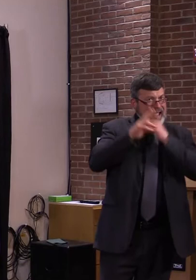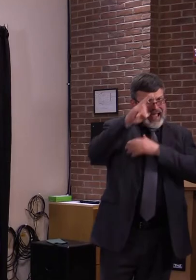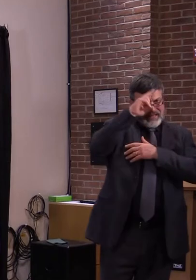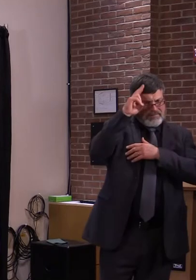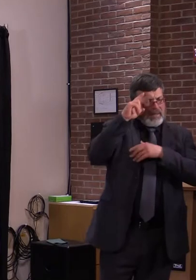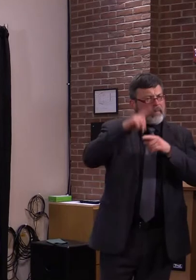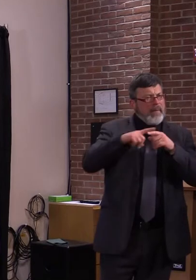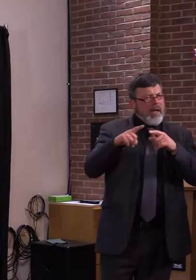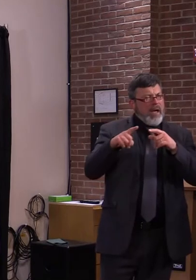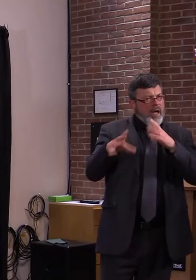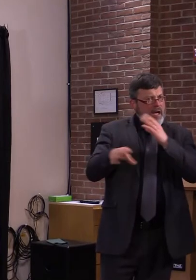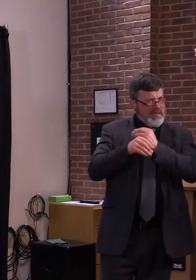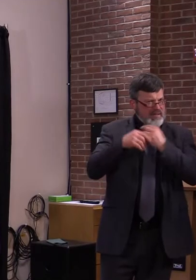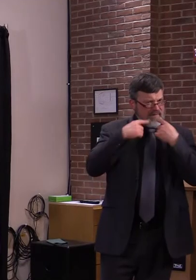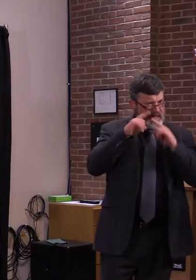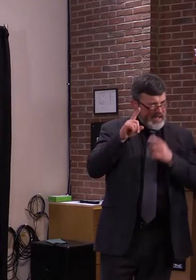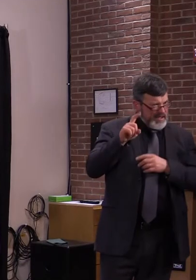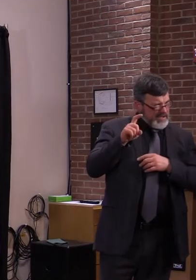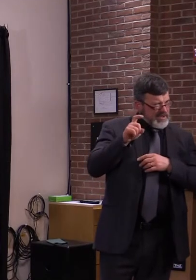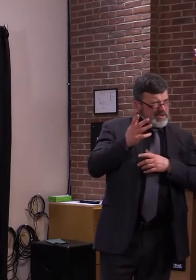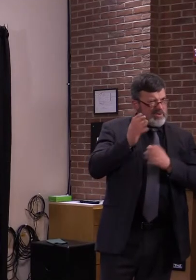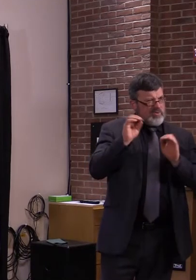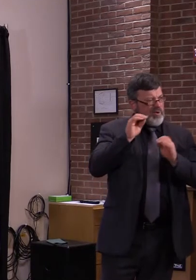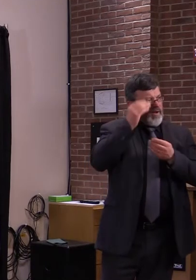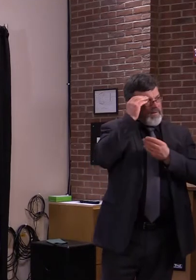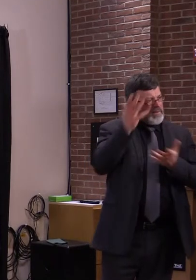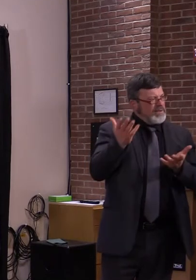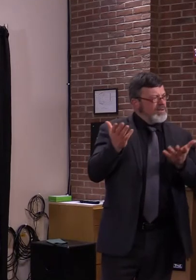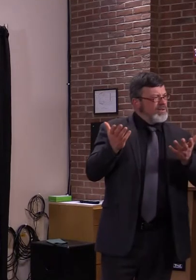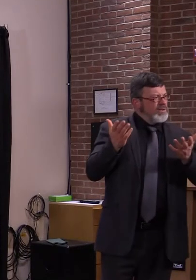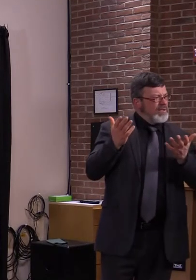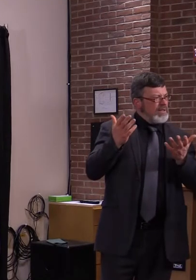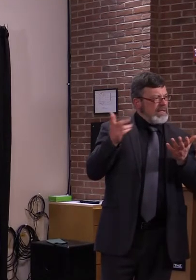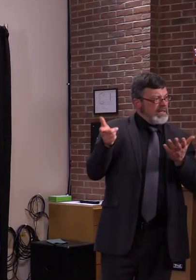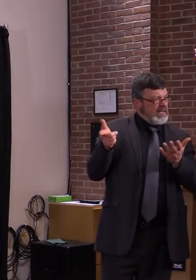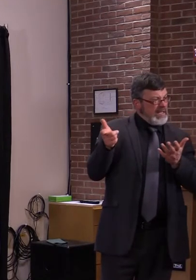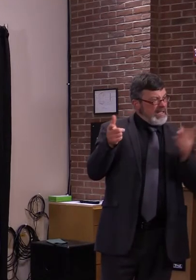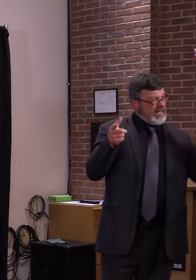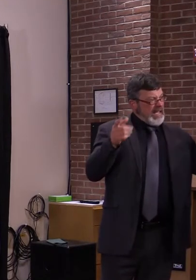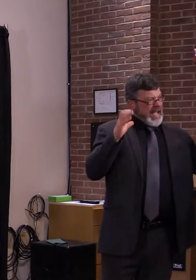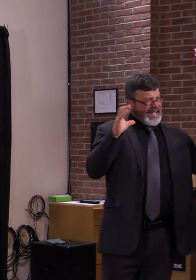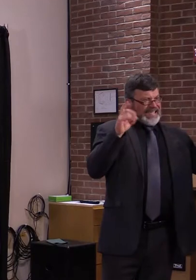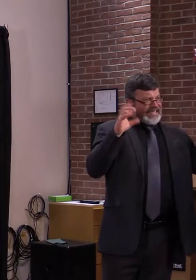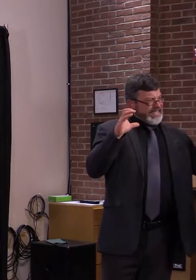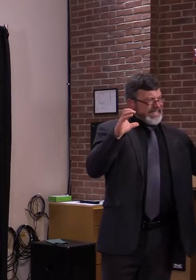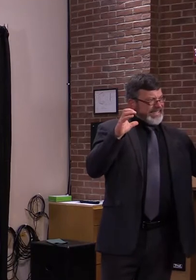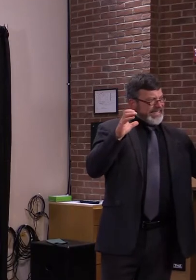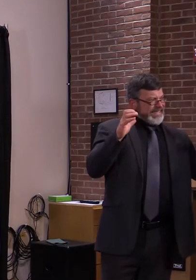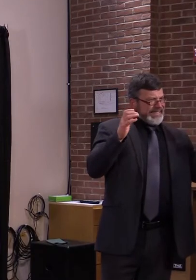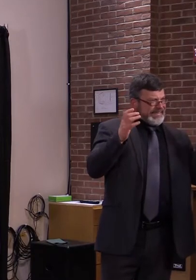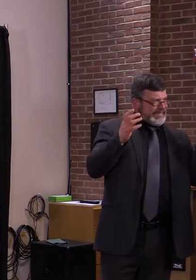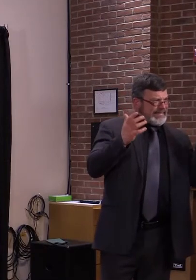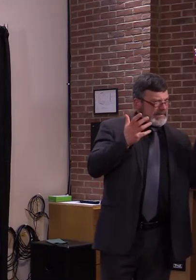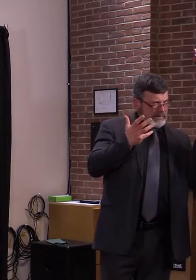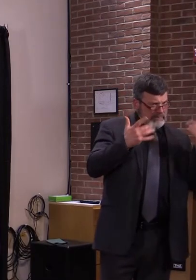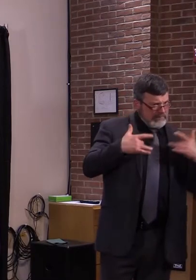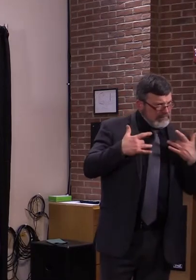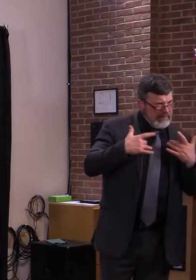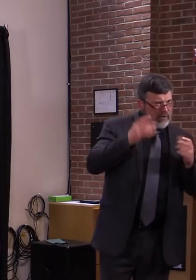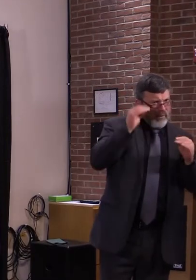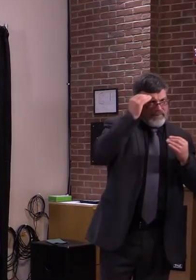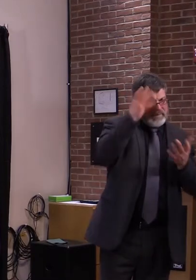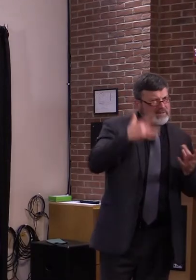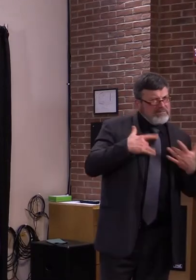been making decisions based off of unreleased data that the CDC has had, or? Yeah, so I don't want to throw